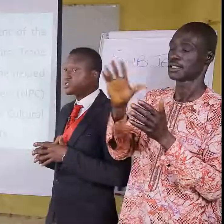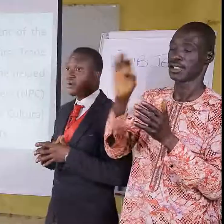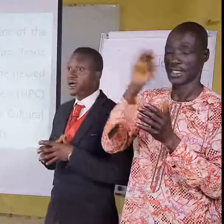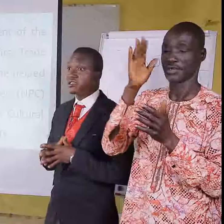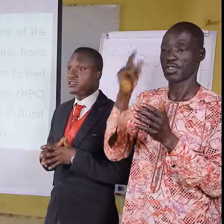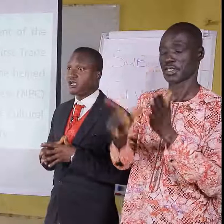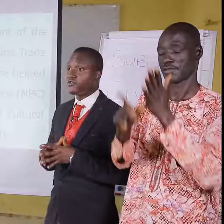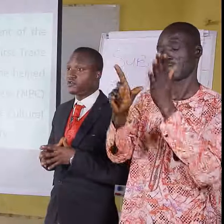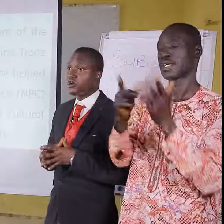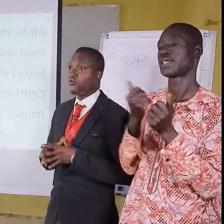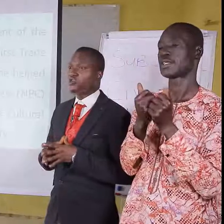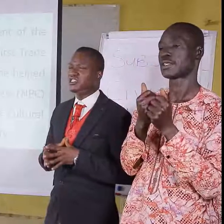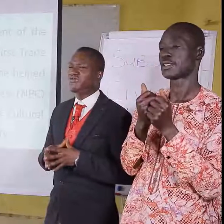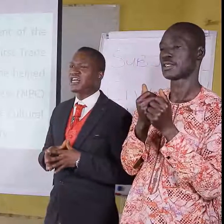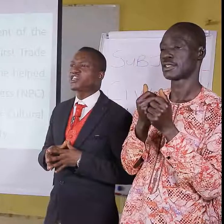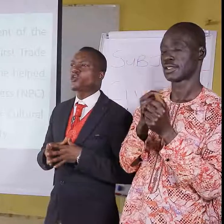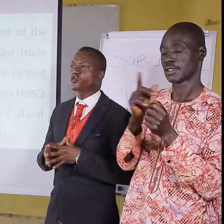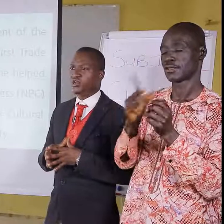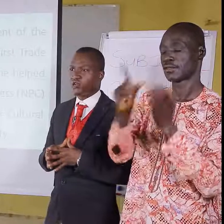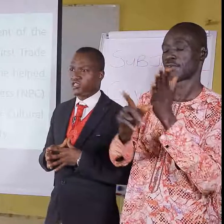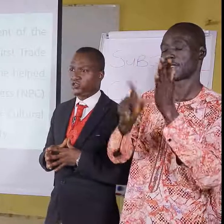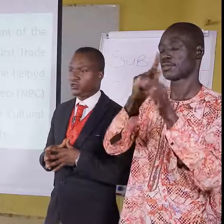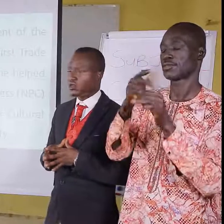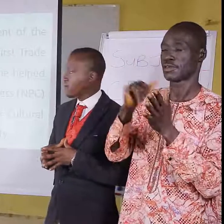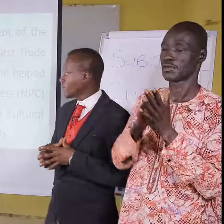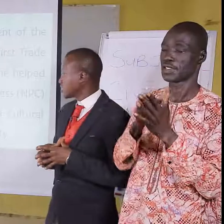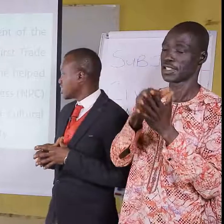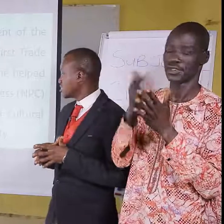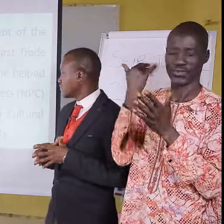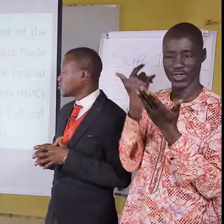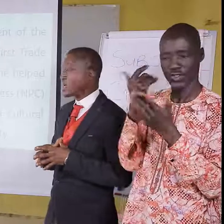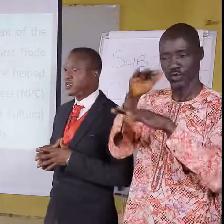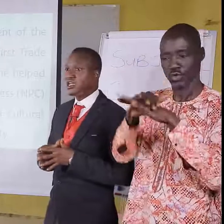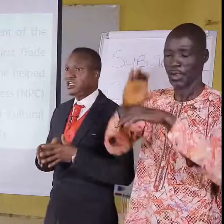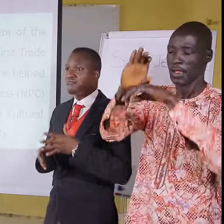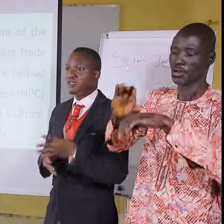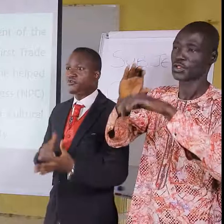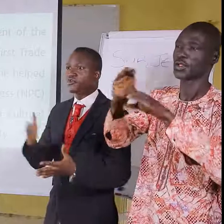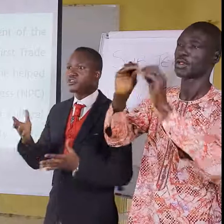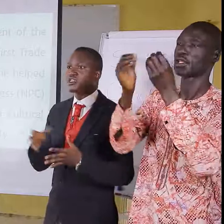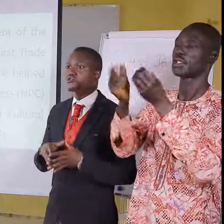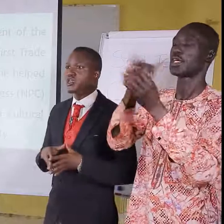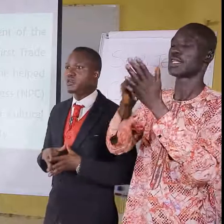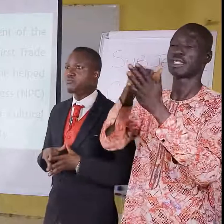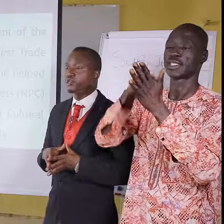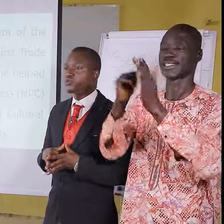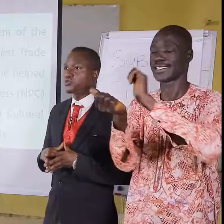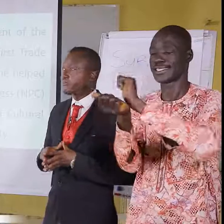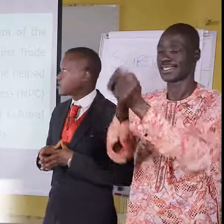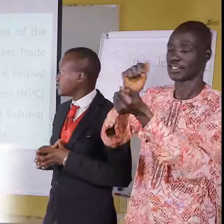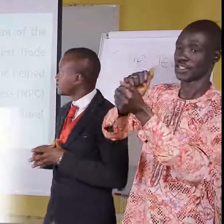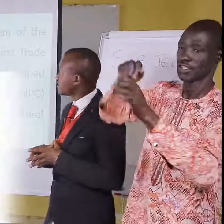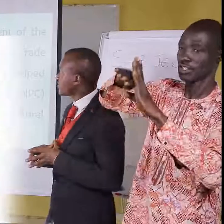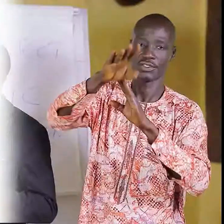Now, this party at first was conceived as a cultural organization, but in 1951, it metamorphosed into a